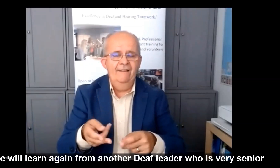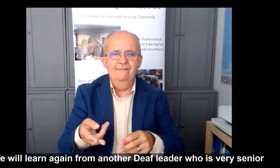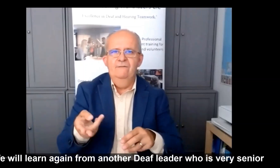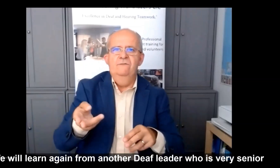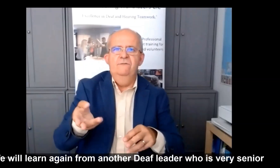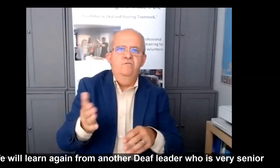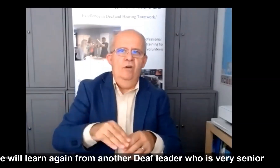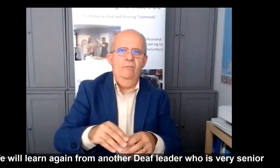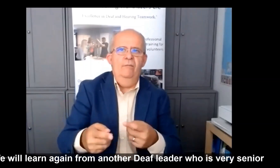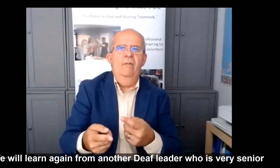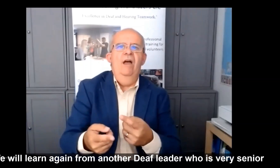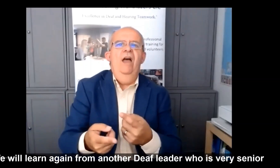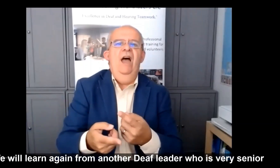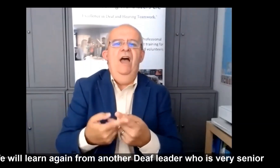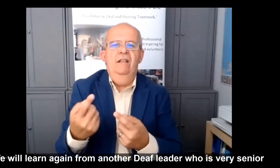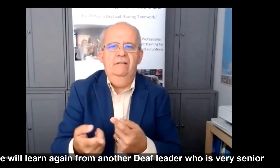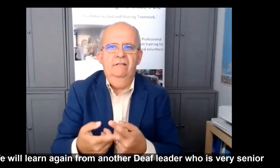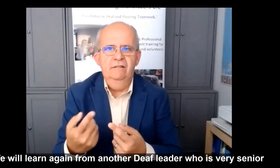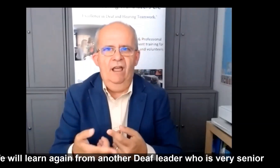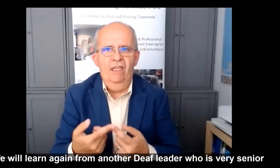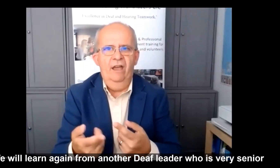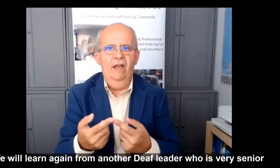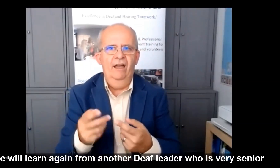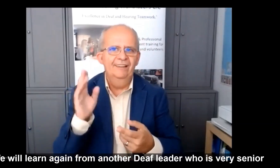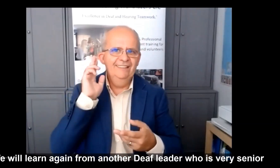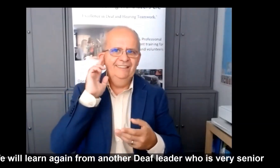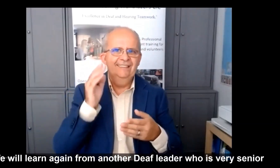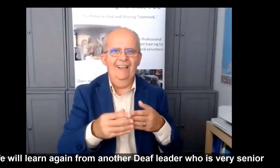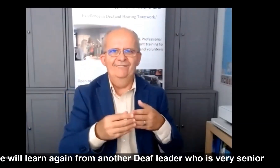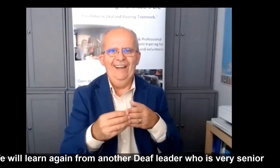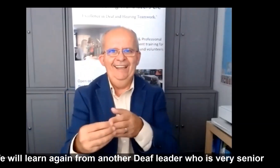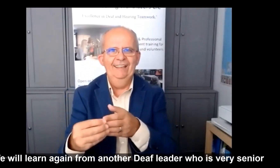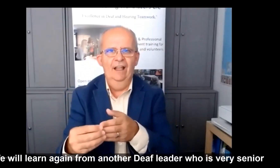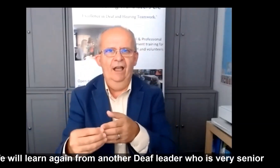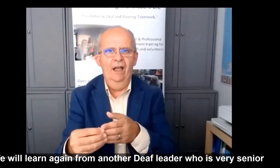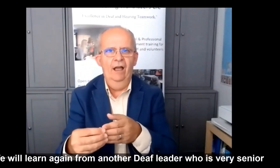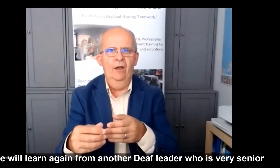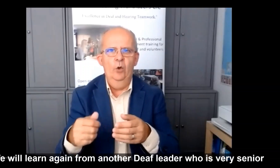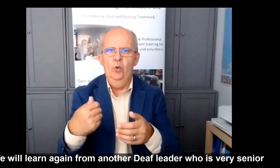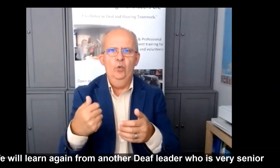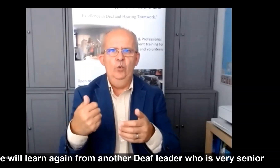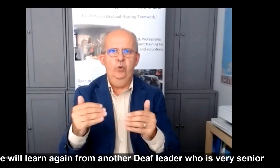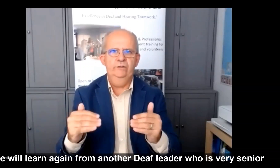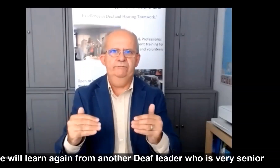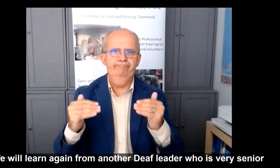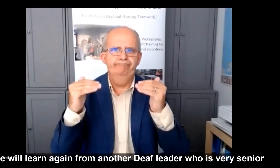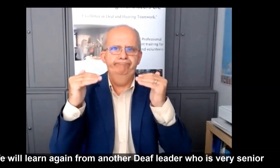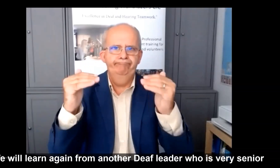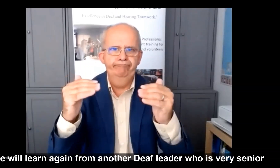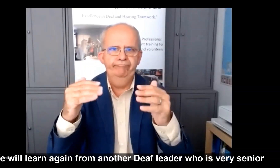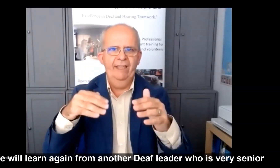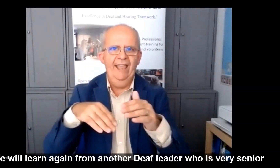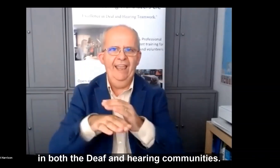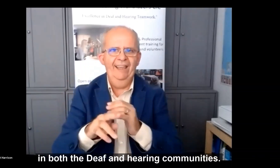So hopefully during this session, we'll be able to learn again from another deaf leader who we have present with us